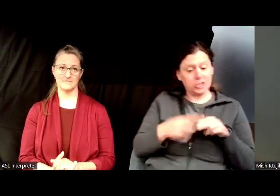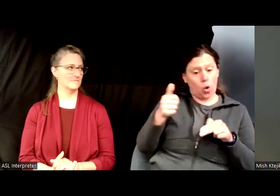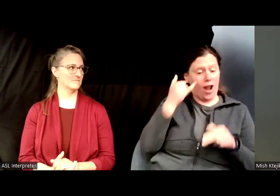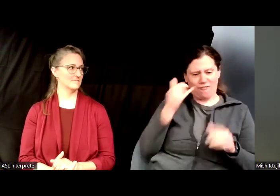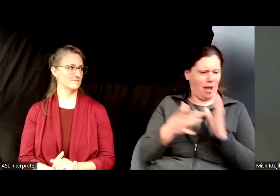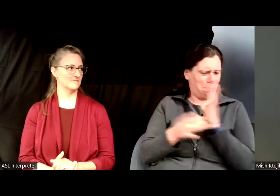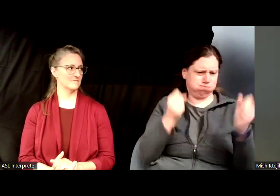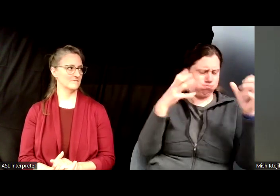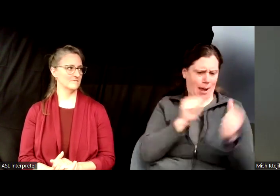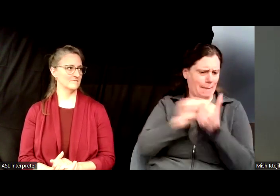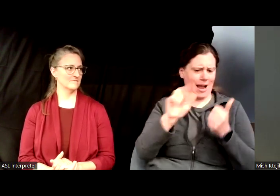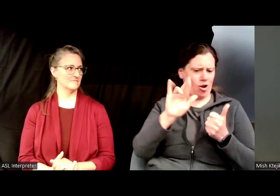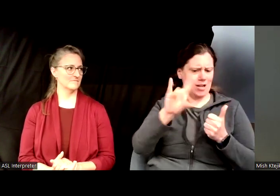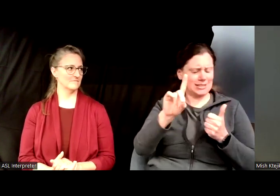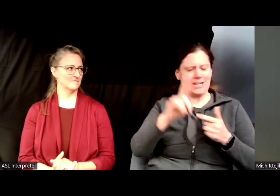correctly?